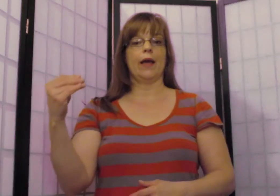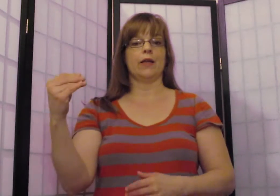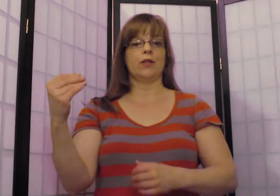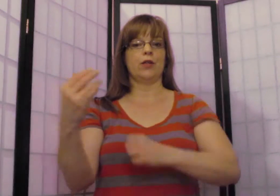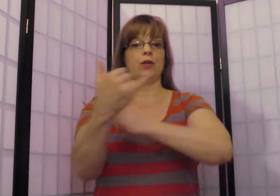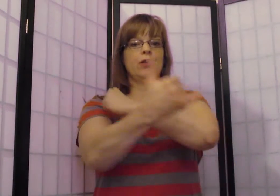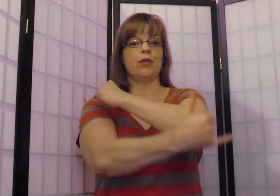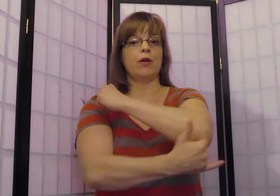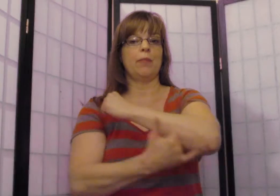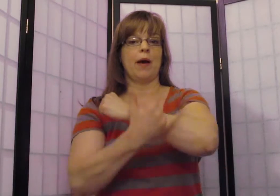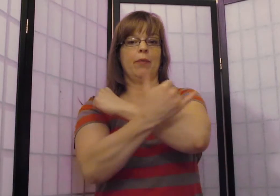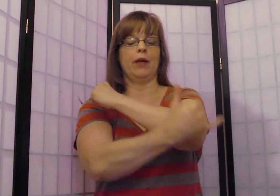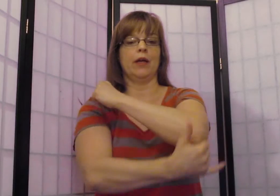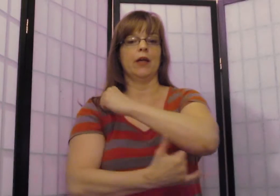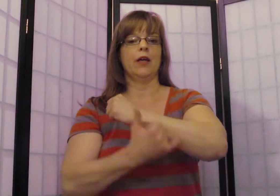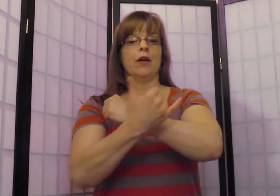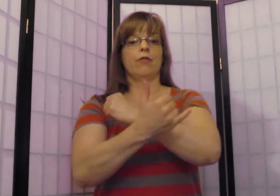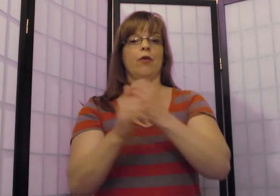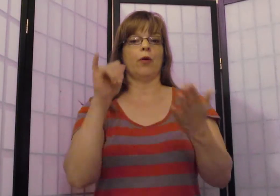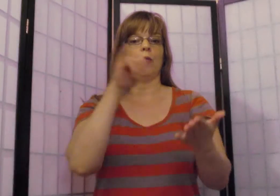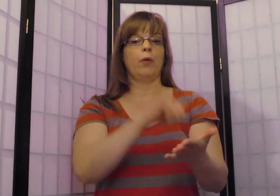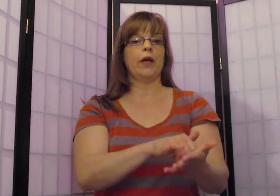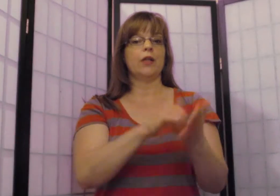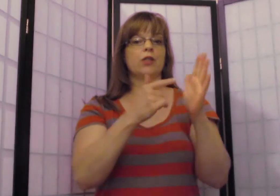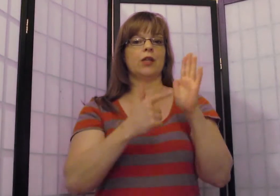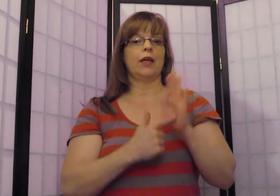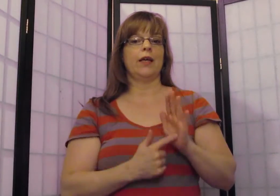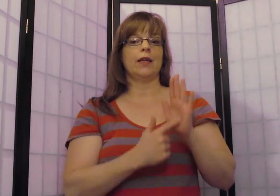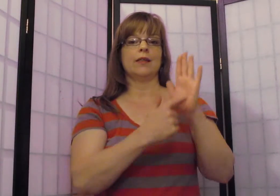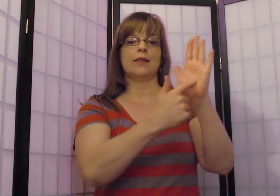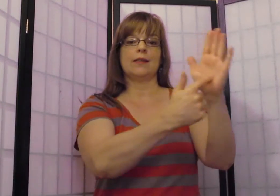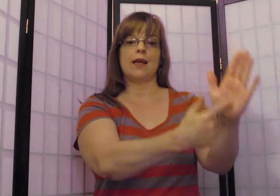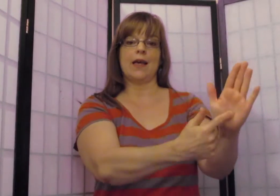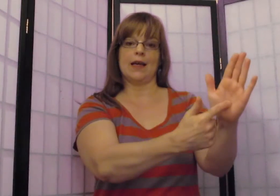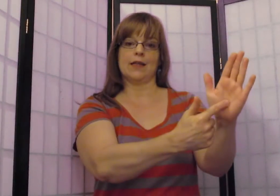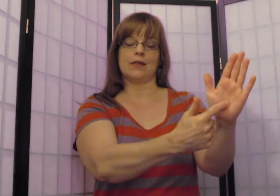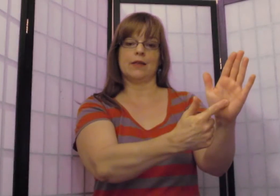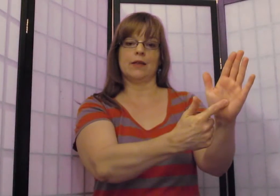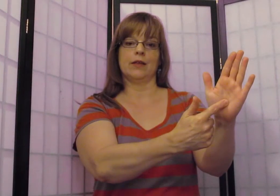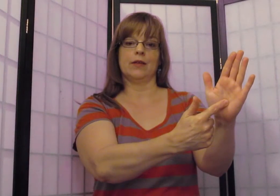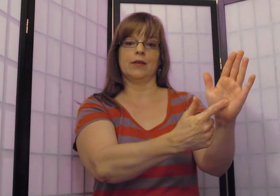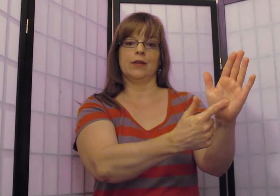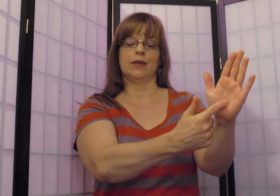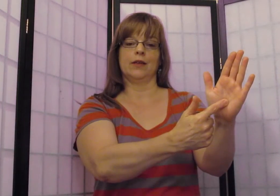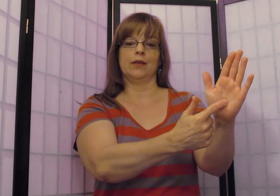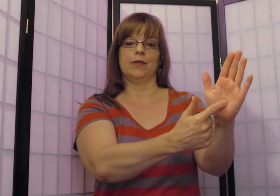and to the republic for which it stands.